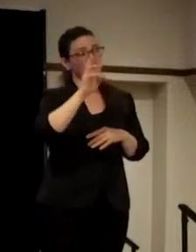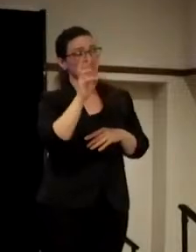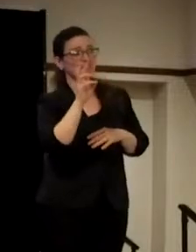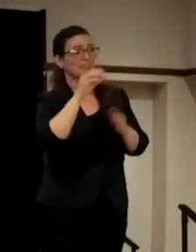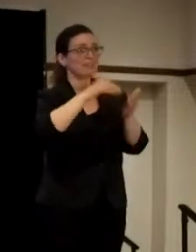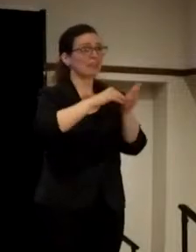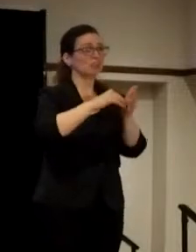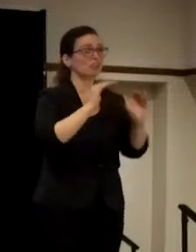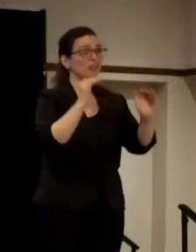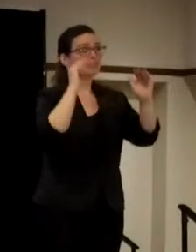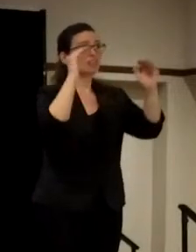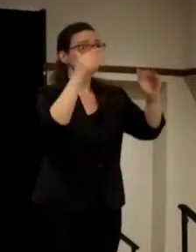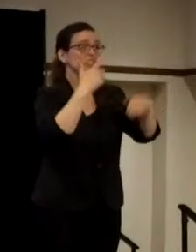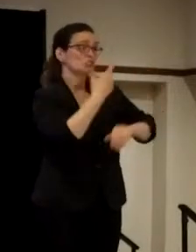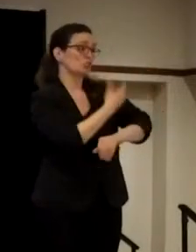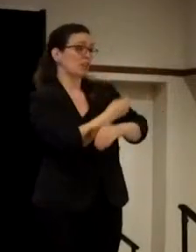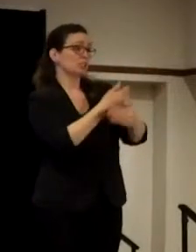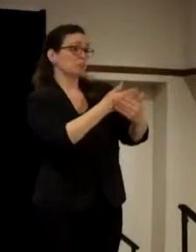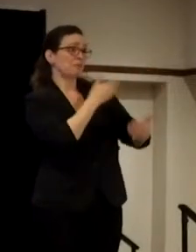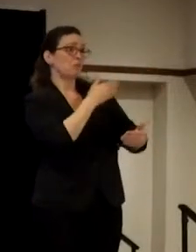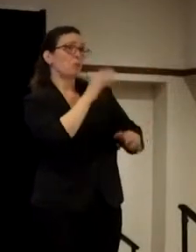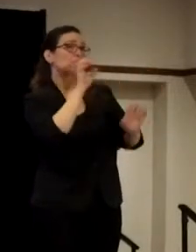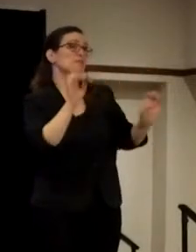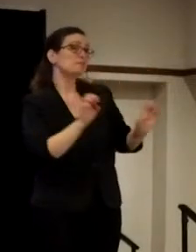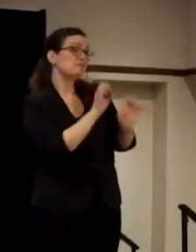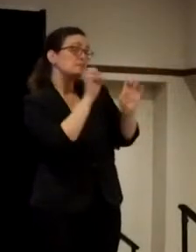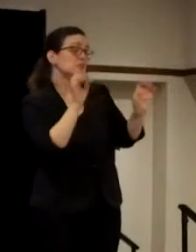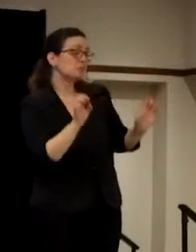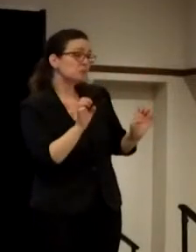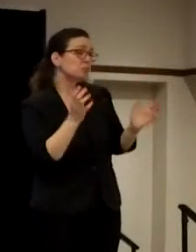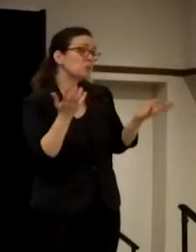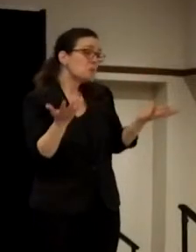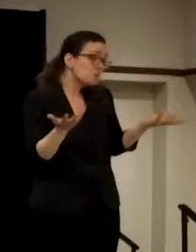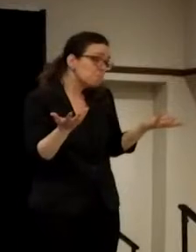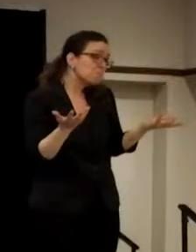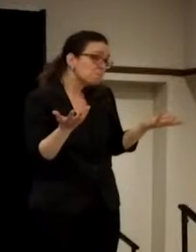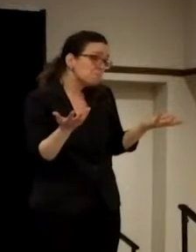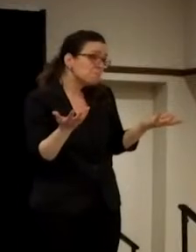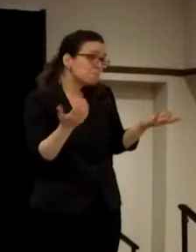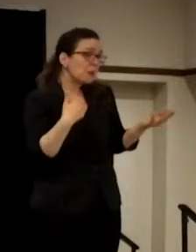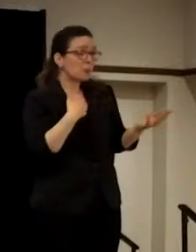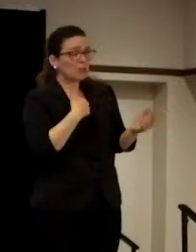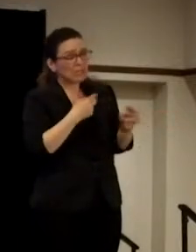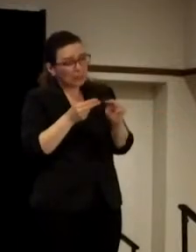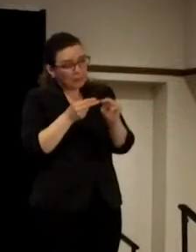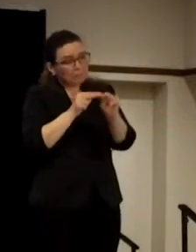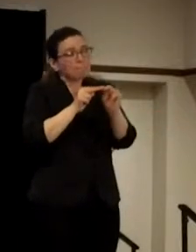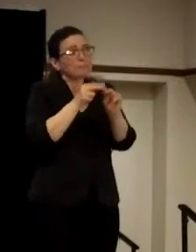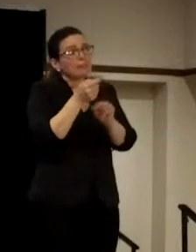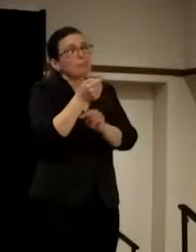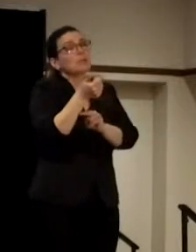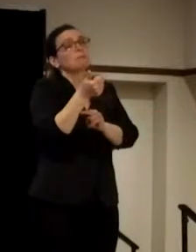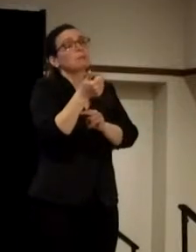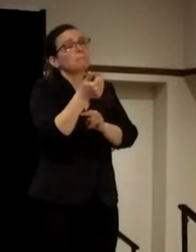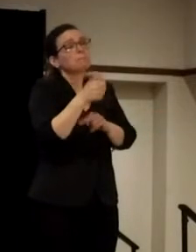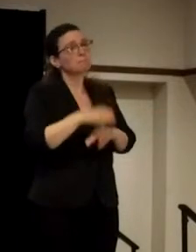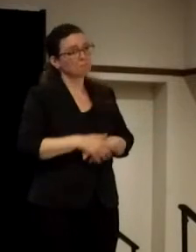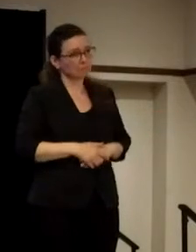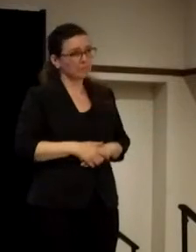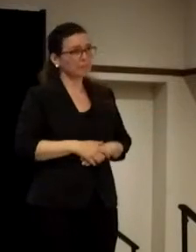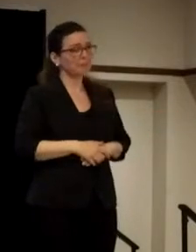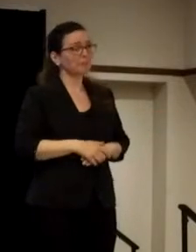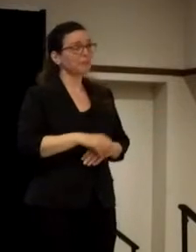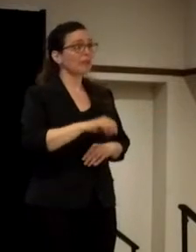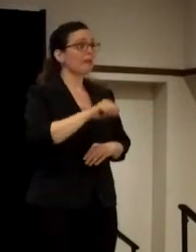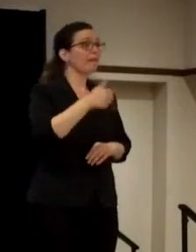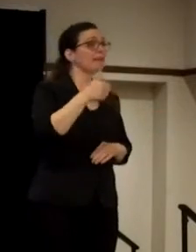Easter, so I'm not sure if that will drive spikes, but will any gathering lead to